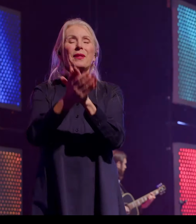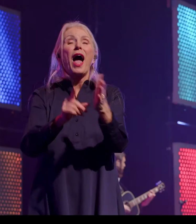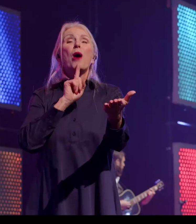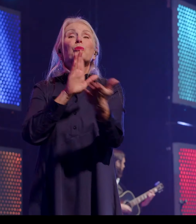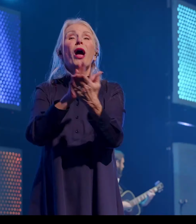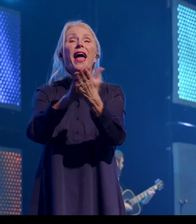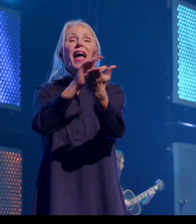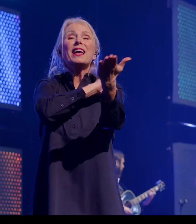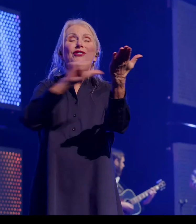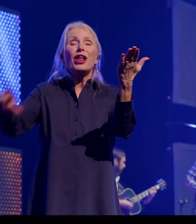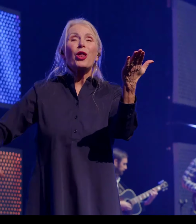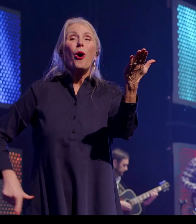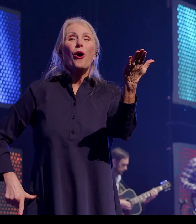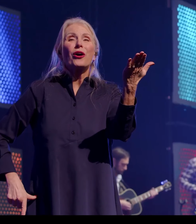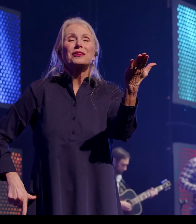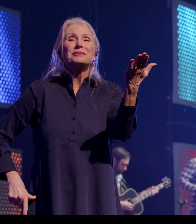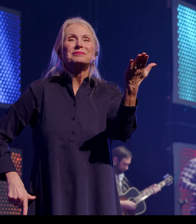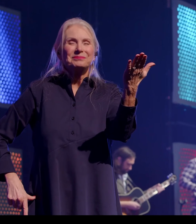Praise the Lord.